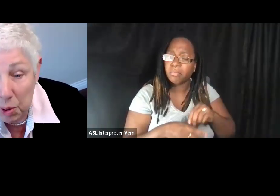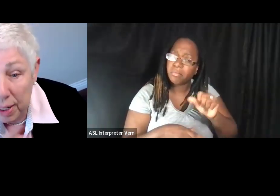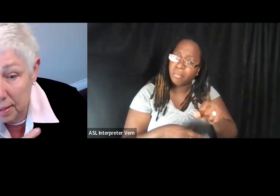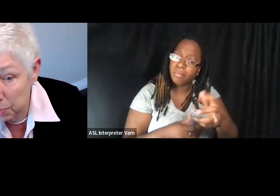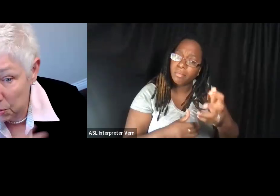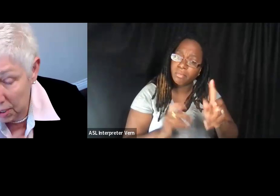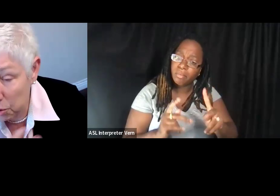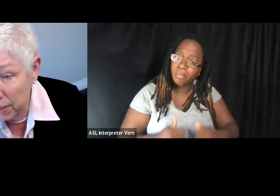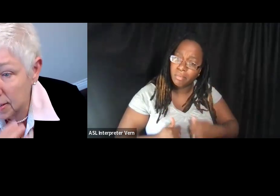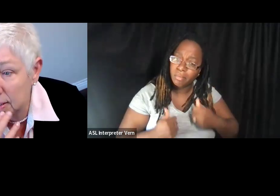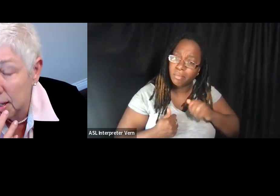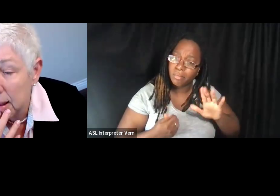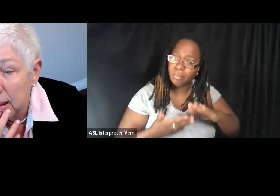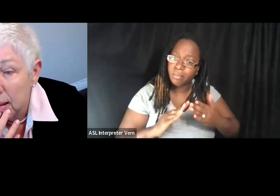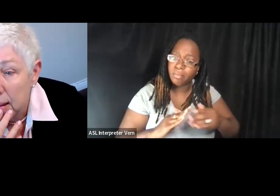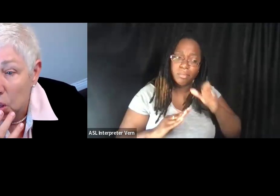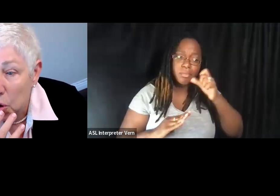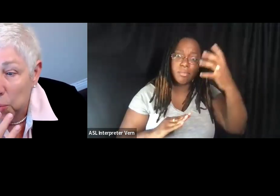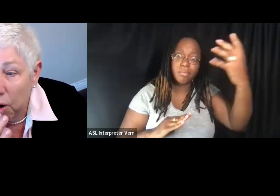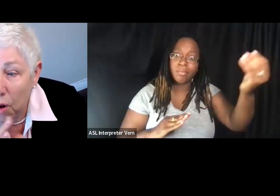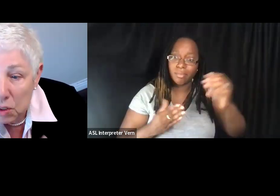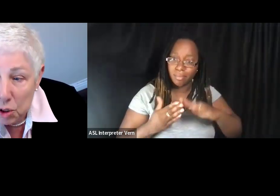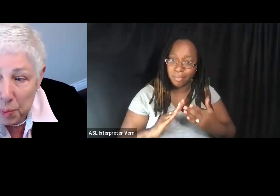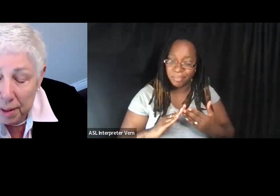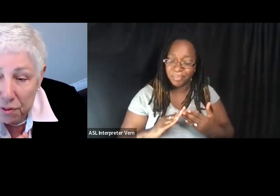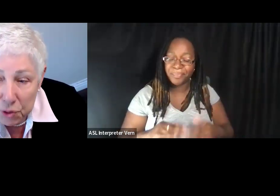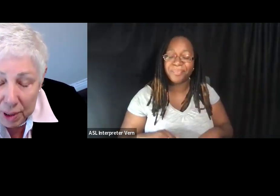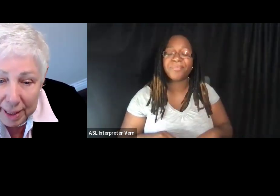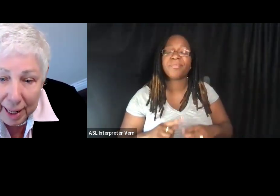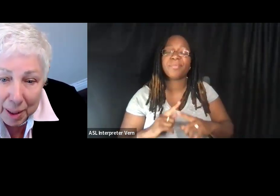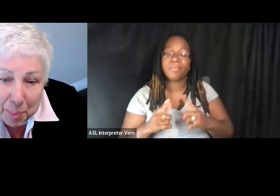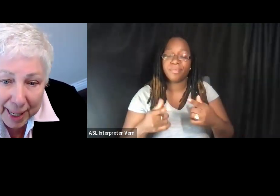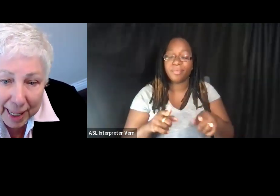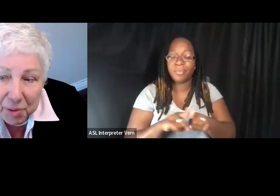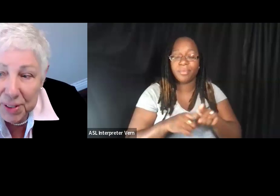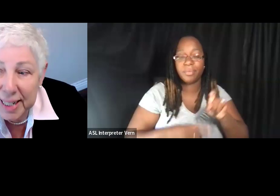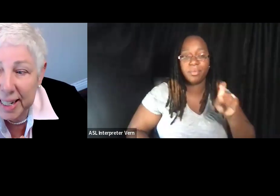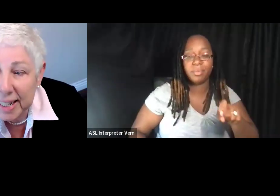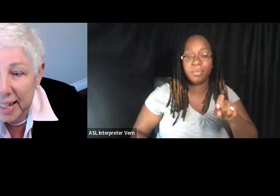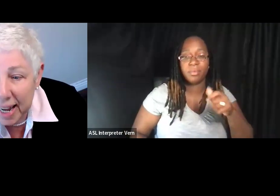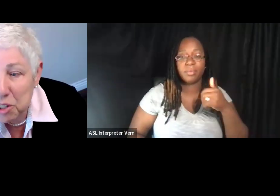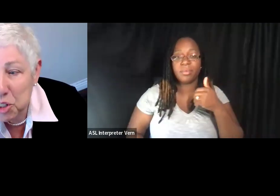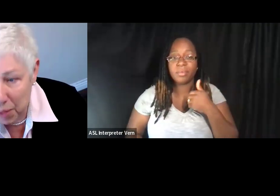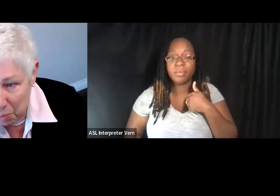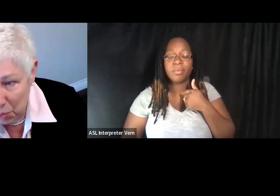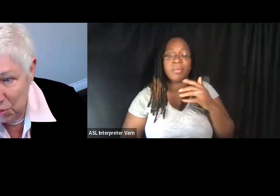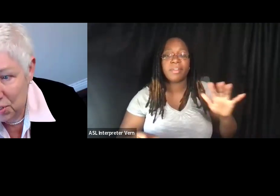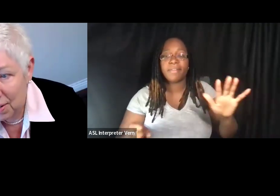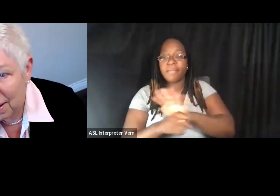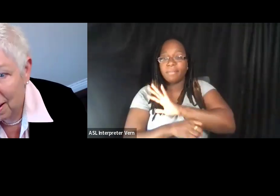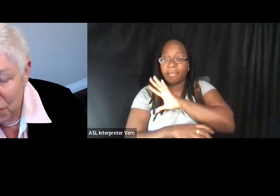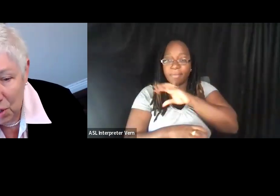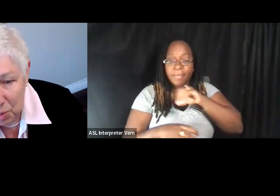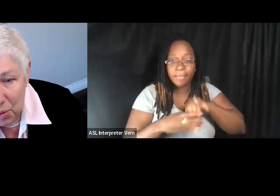in the community as opposed to other places, but also to be fully and meaningfully engaged